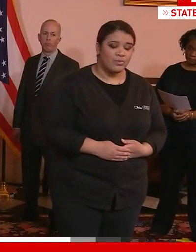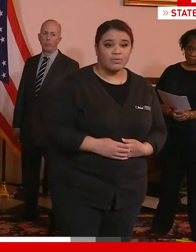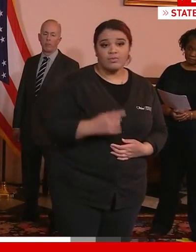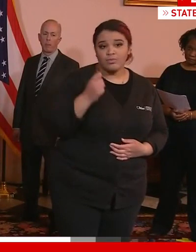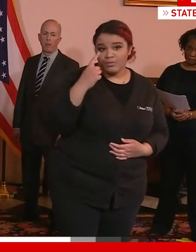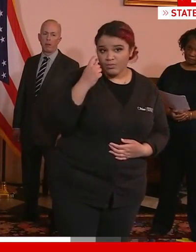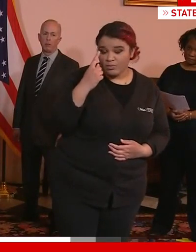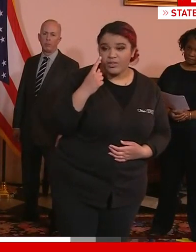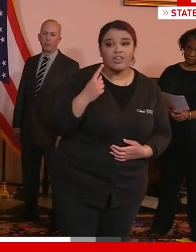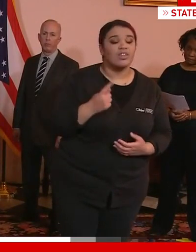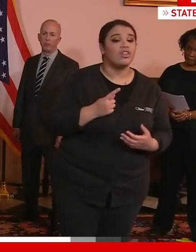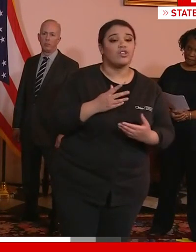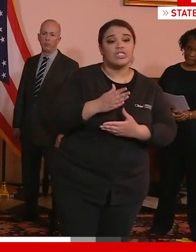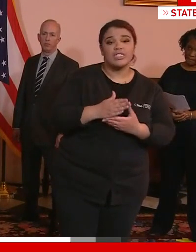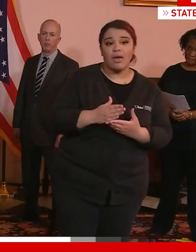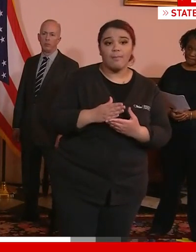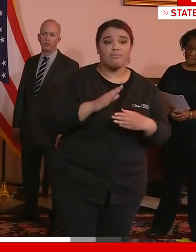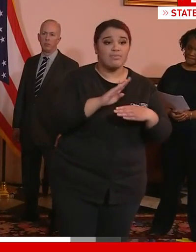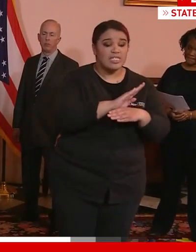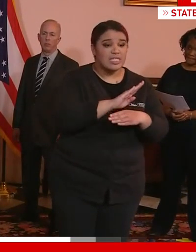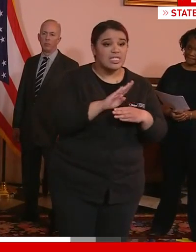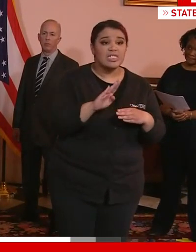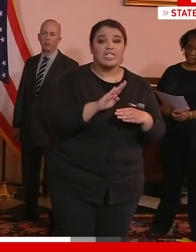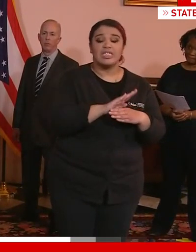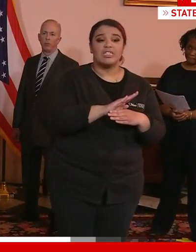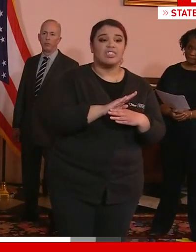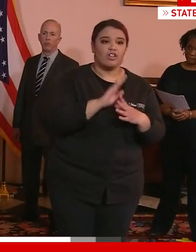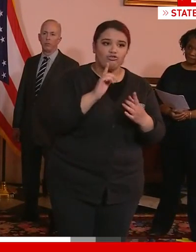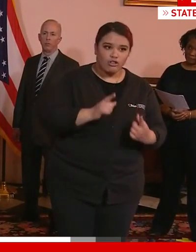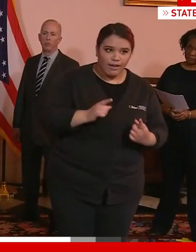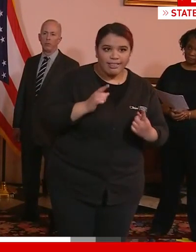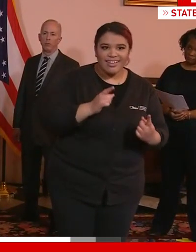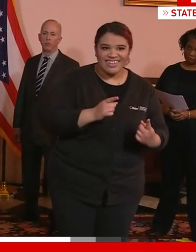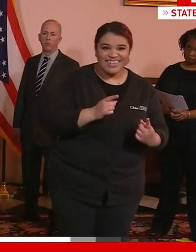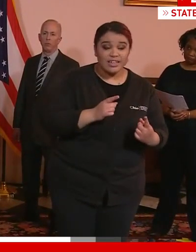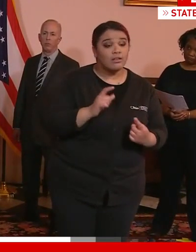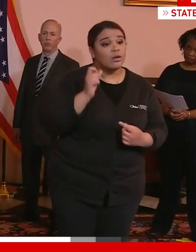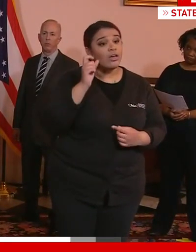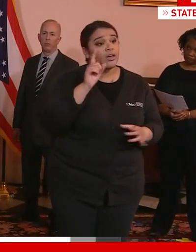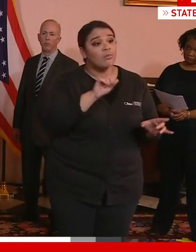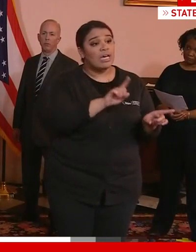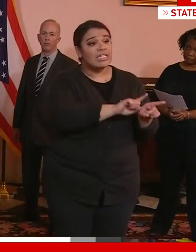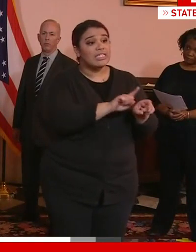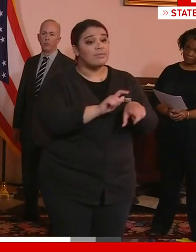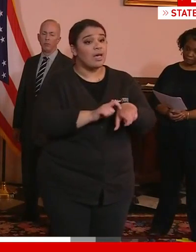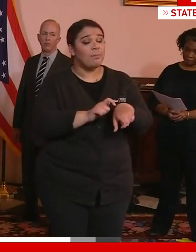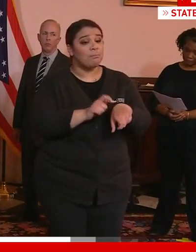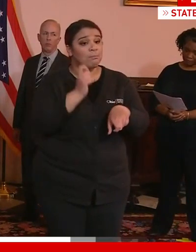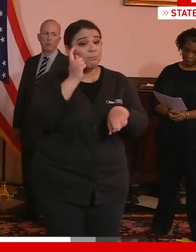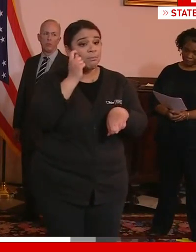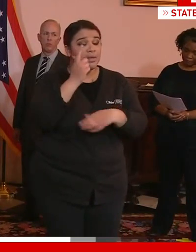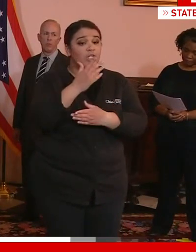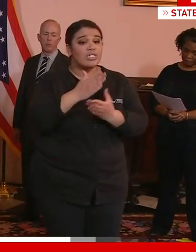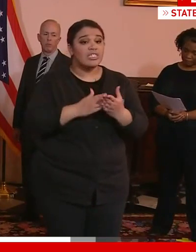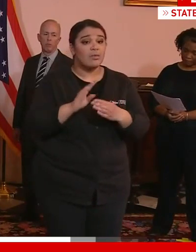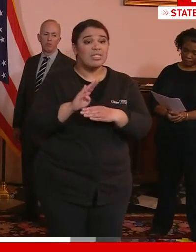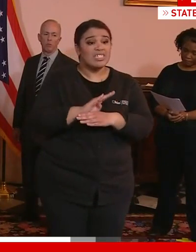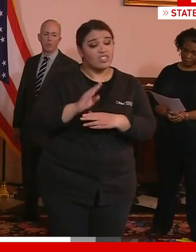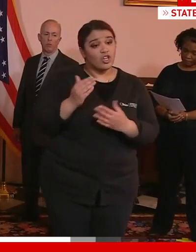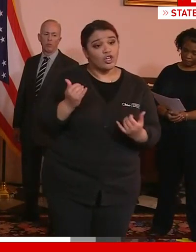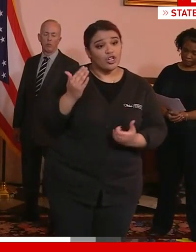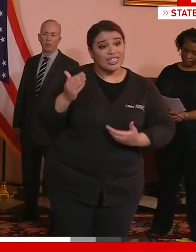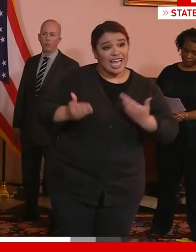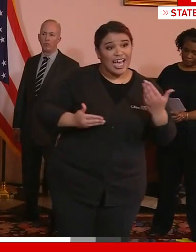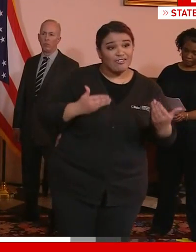workforce who are struggling. There also are some employers who are hiring. There are employers who have a